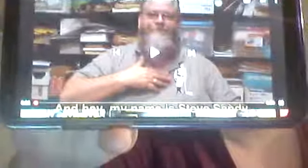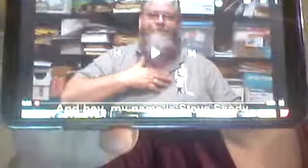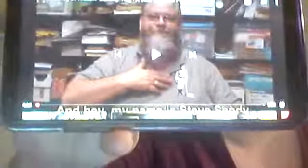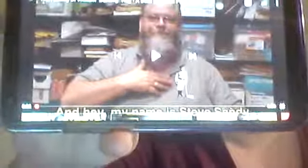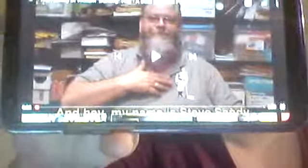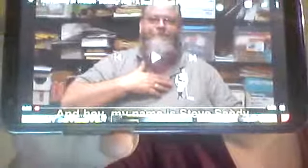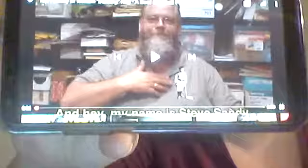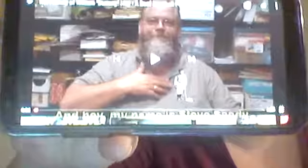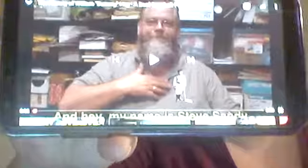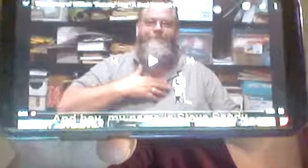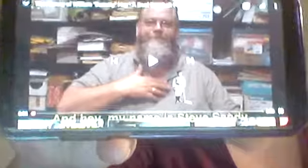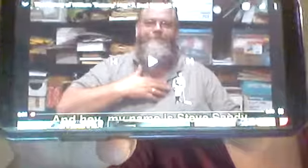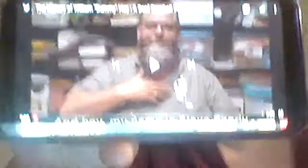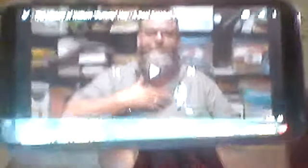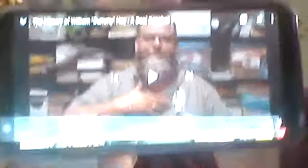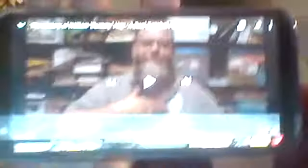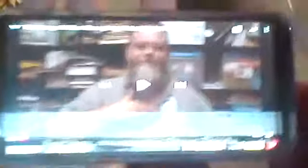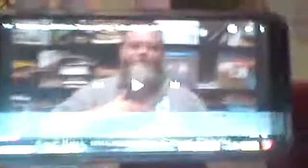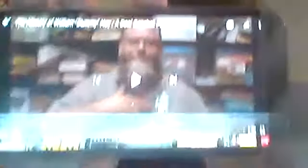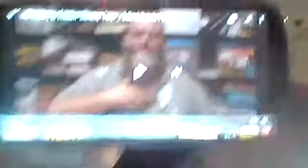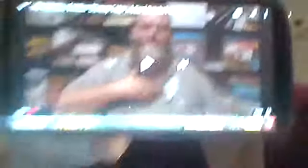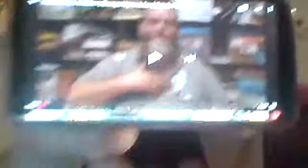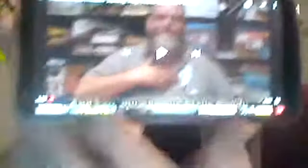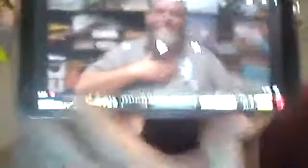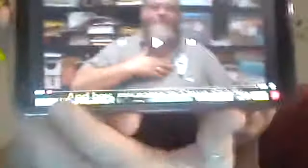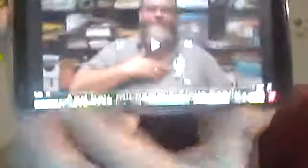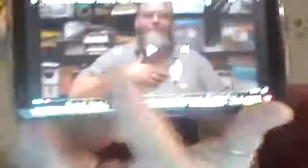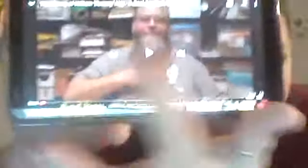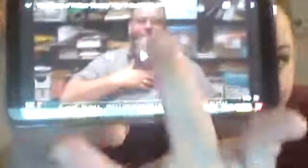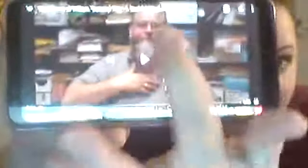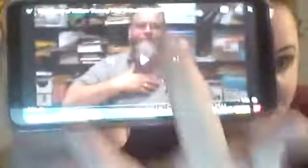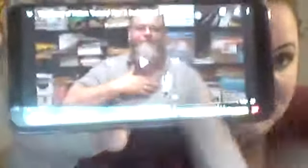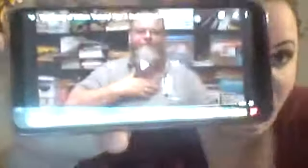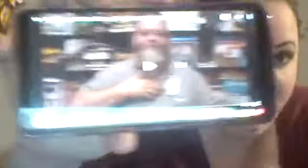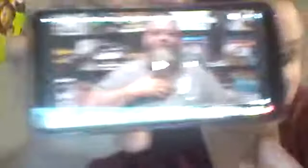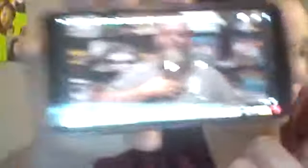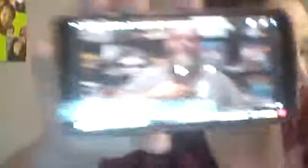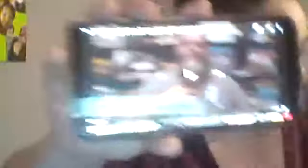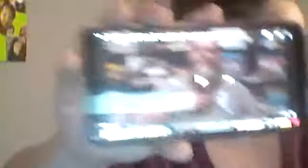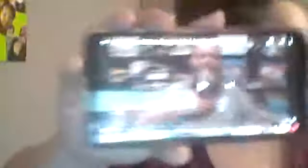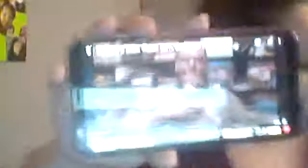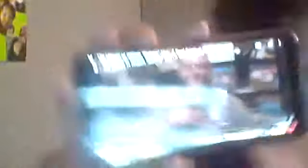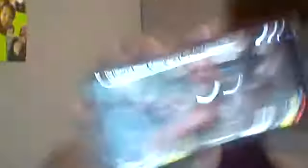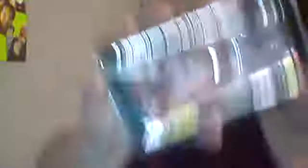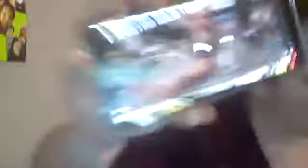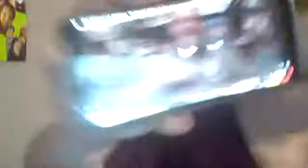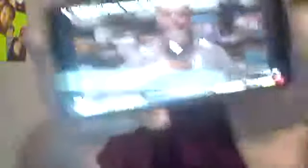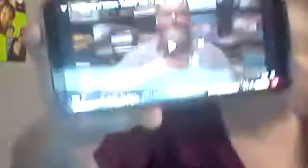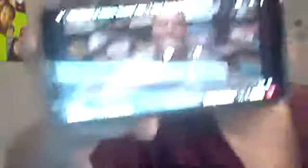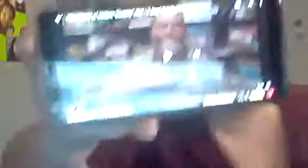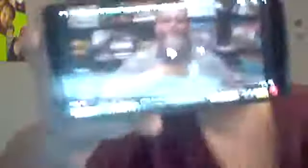Okay, Xavier, thanks for showing up. We'll be here for an hour until 1:20 if you want to pop back in.